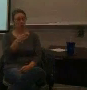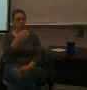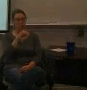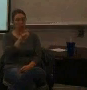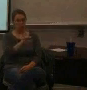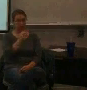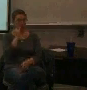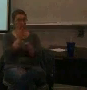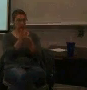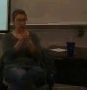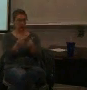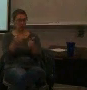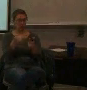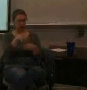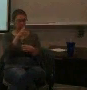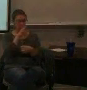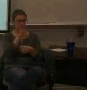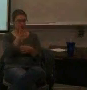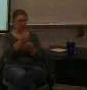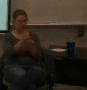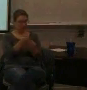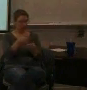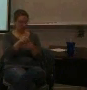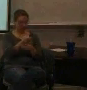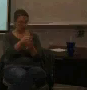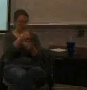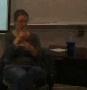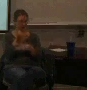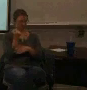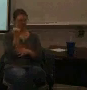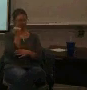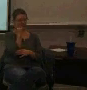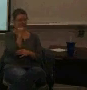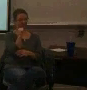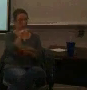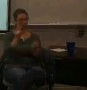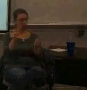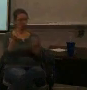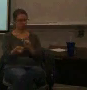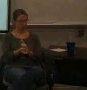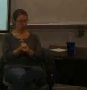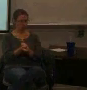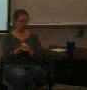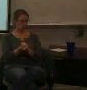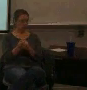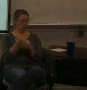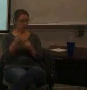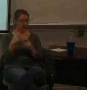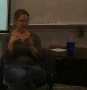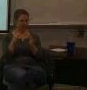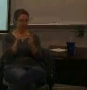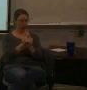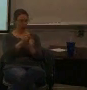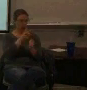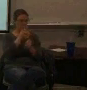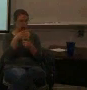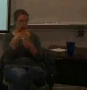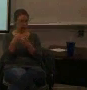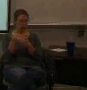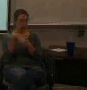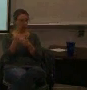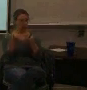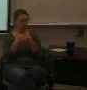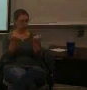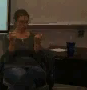you're dissolved in water, they'll dissolve in each other and really resist changing, coming in contact with that water outside, and all the